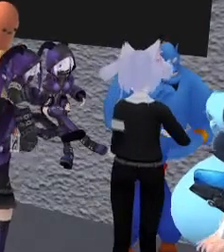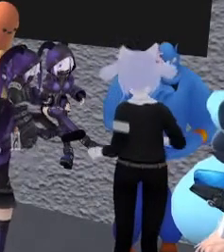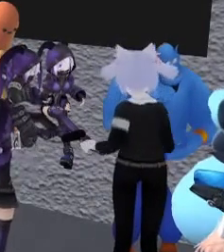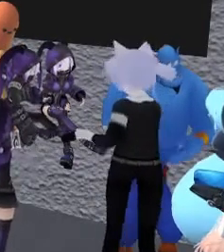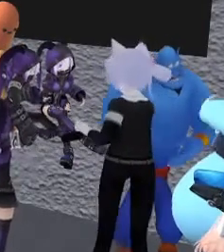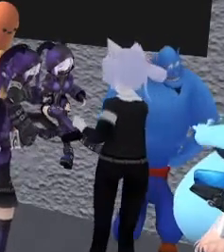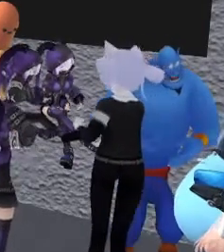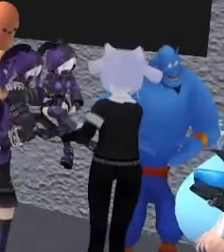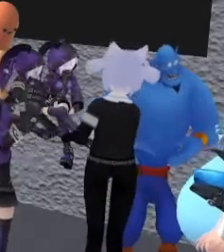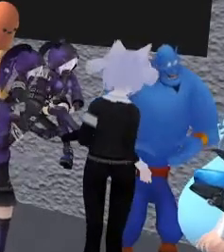Just like that, Fish man. car?